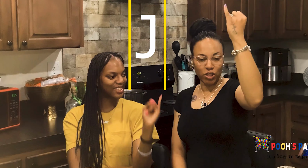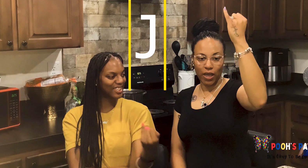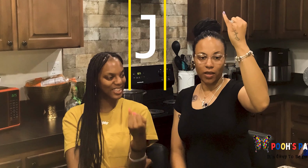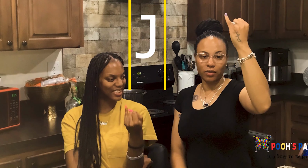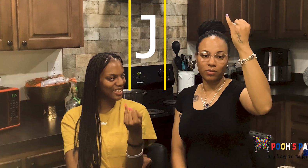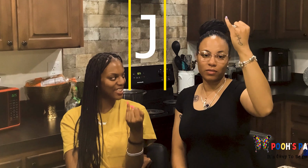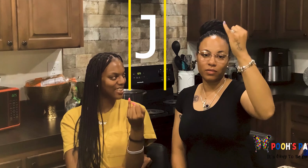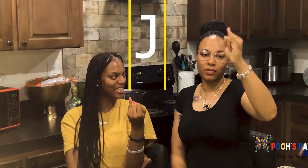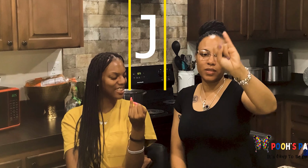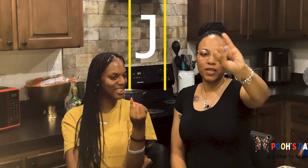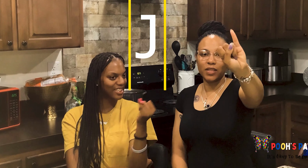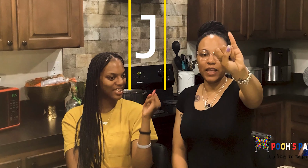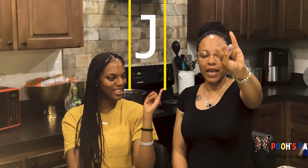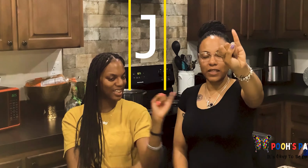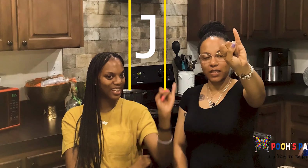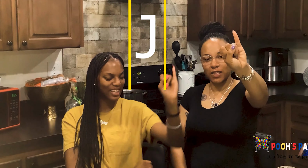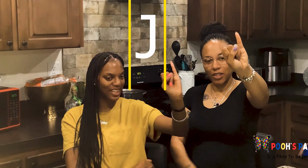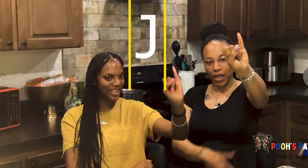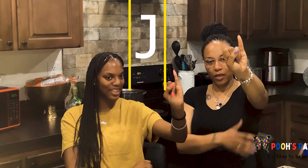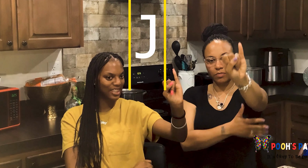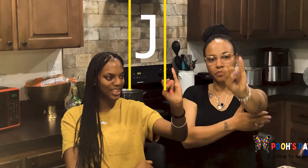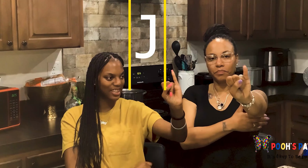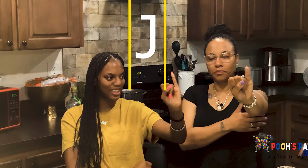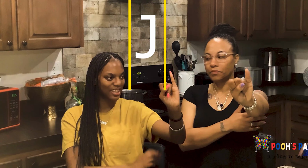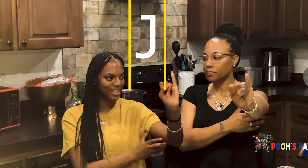J. That's a J.